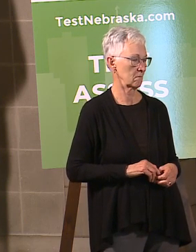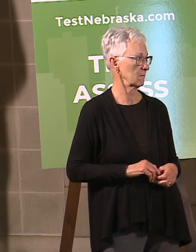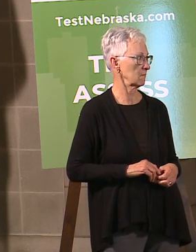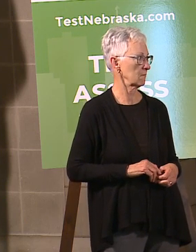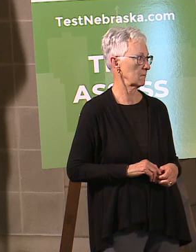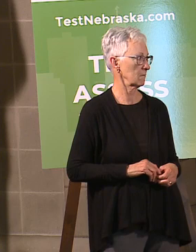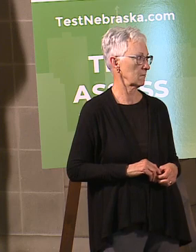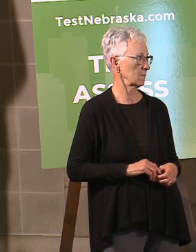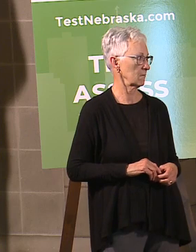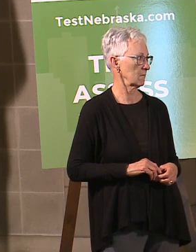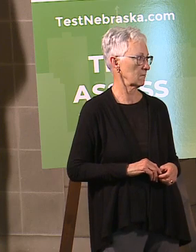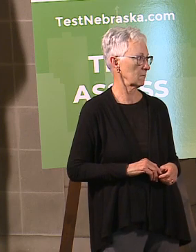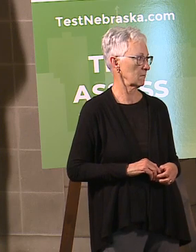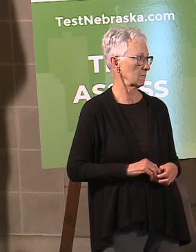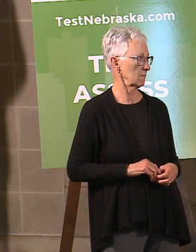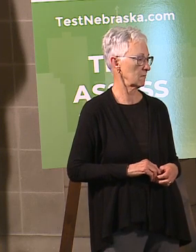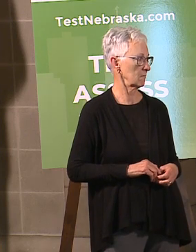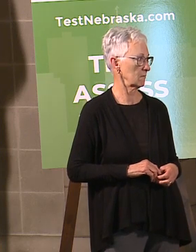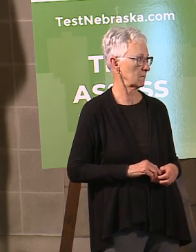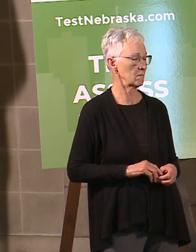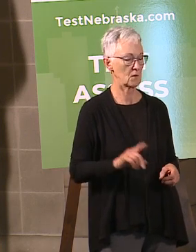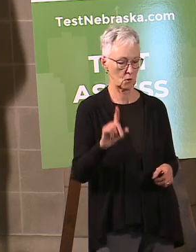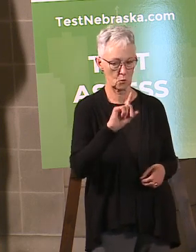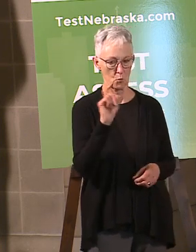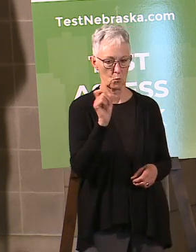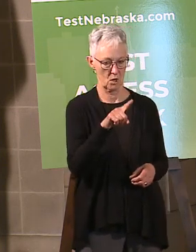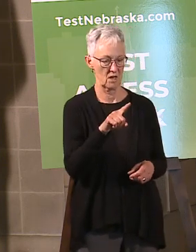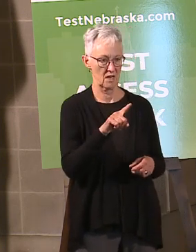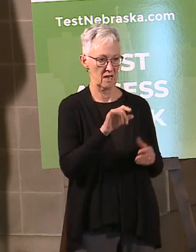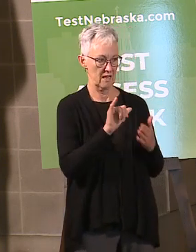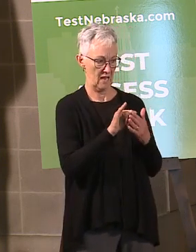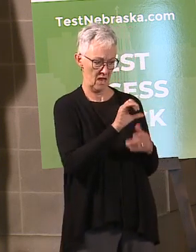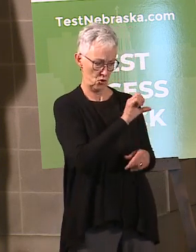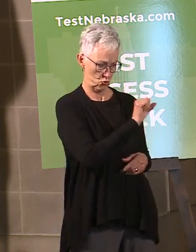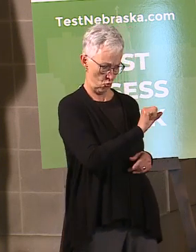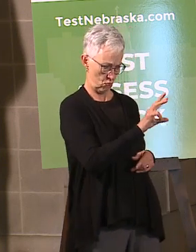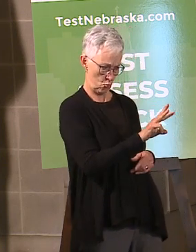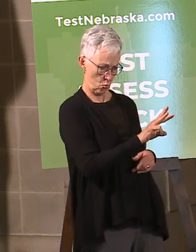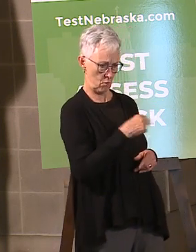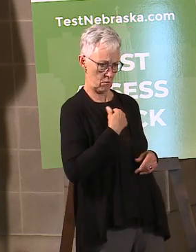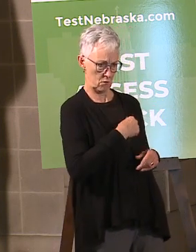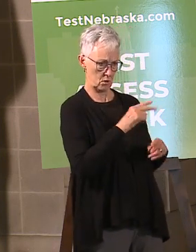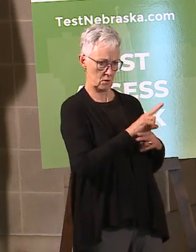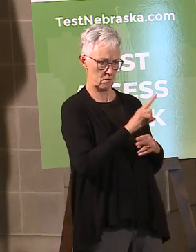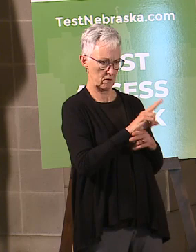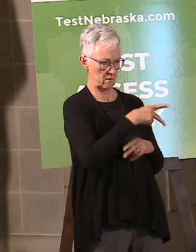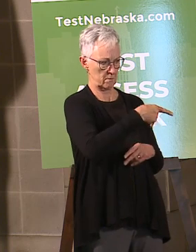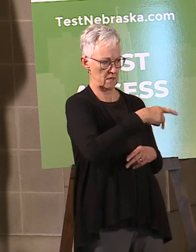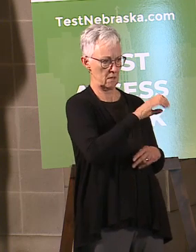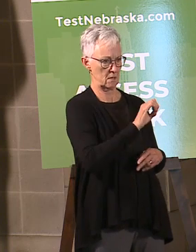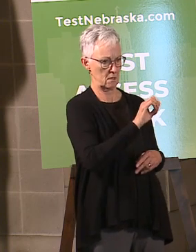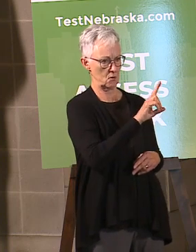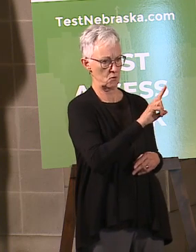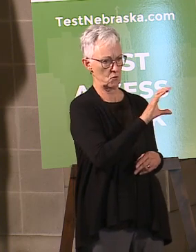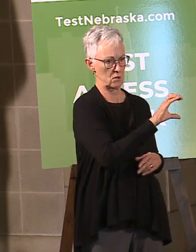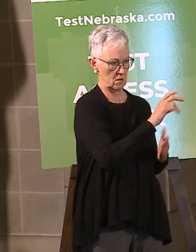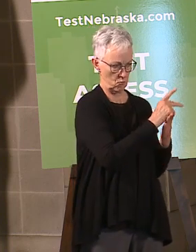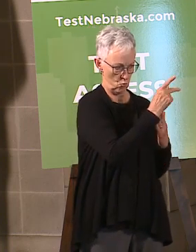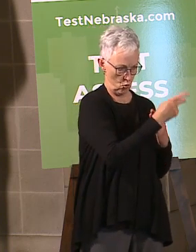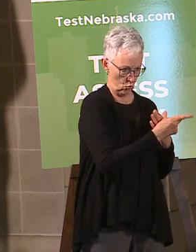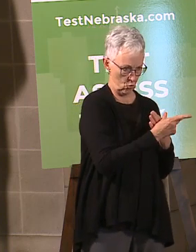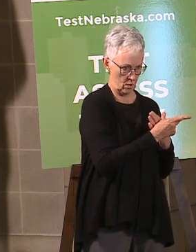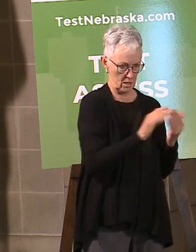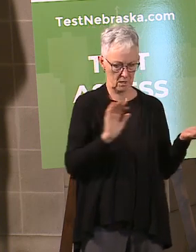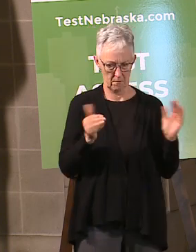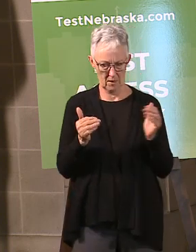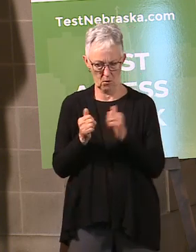retroactive? Okay. The question was, is the software different for the PEUC program as opposed to the